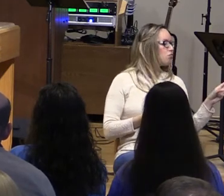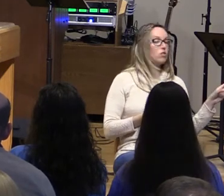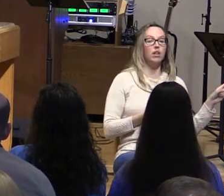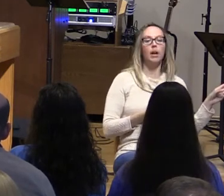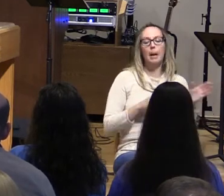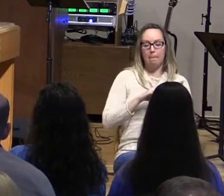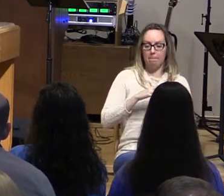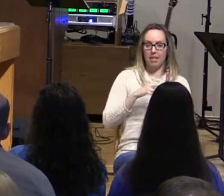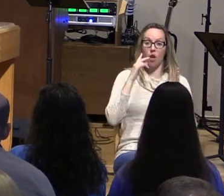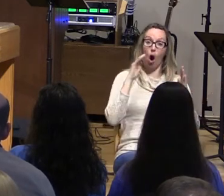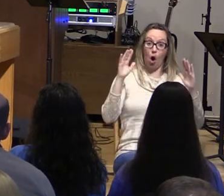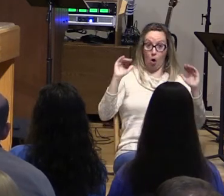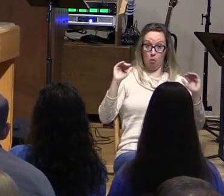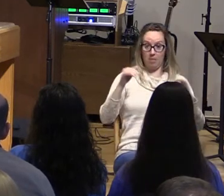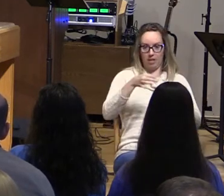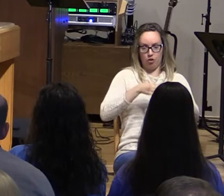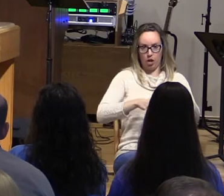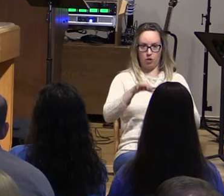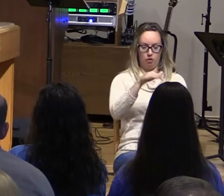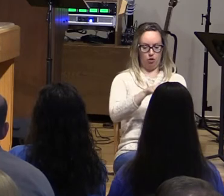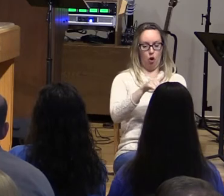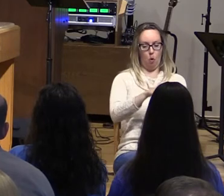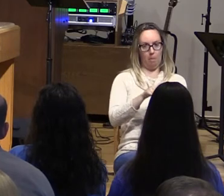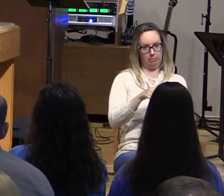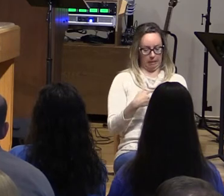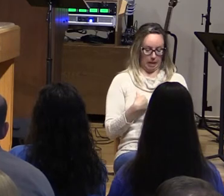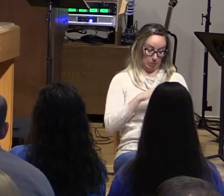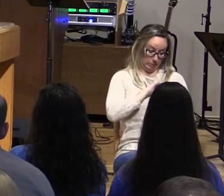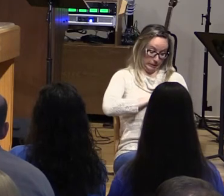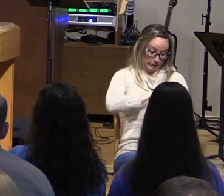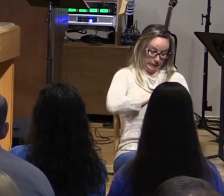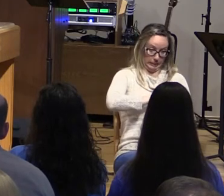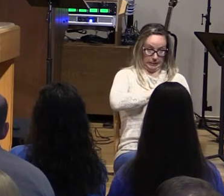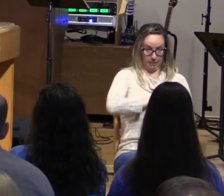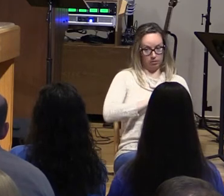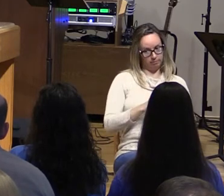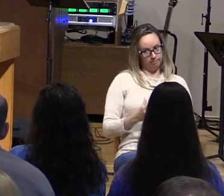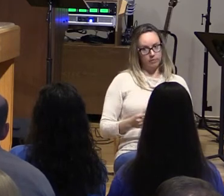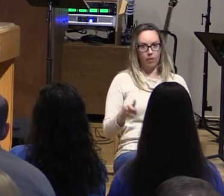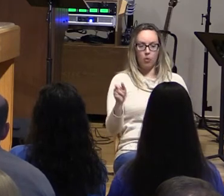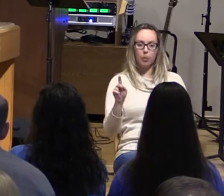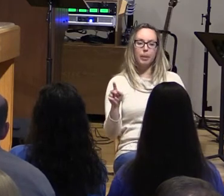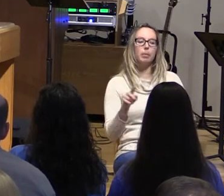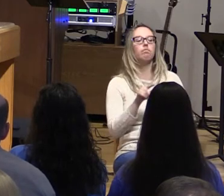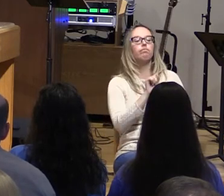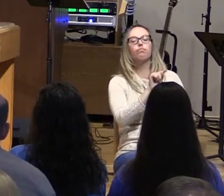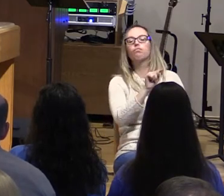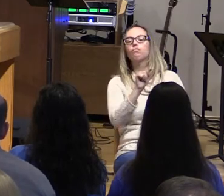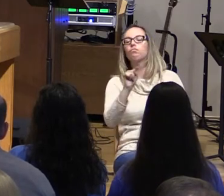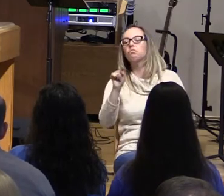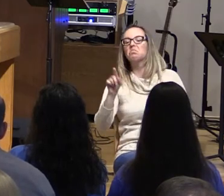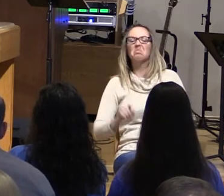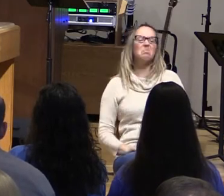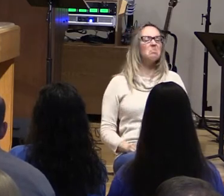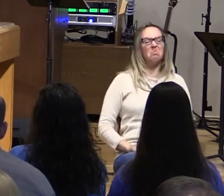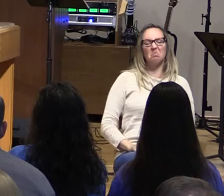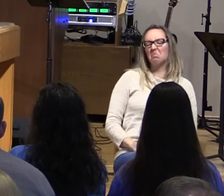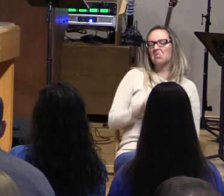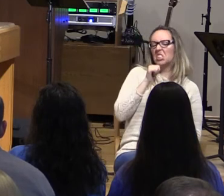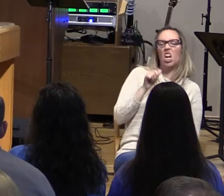soap. And I'm guilty of it. I'm guilty of looking at other people and saying, man, you might not cut the